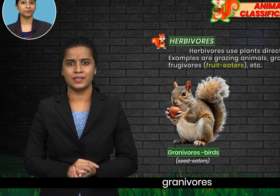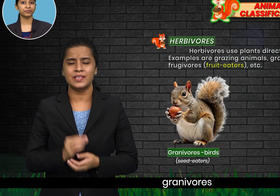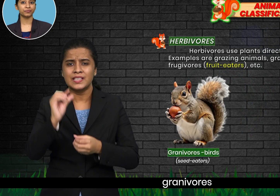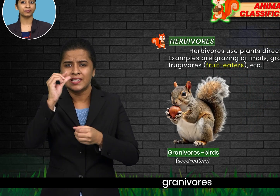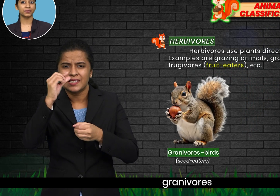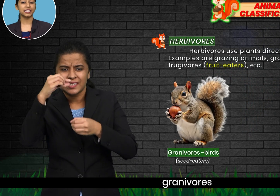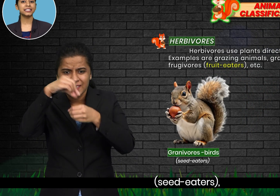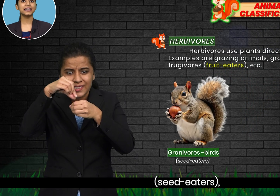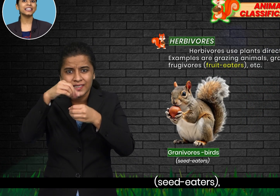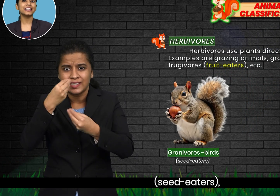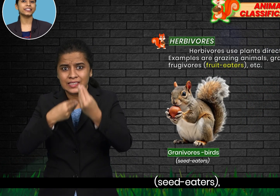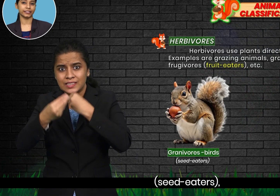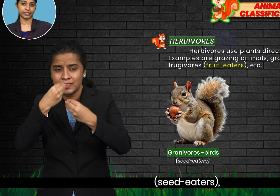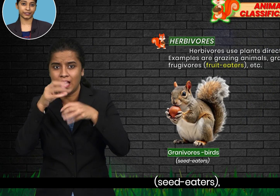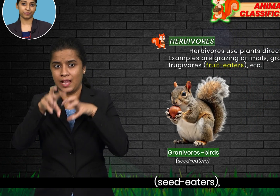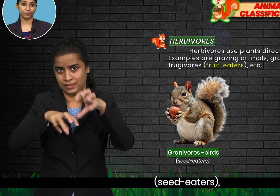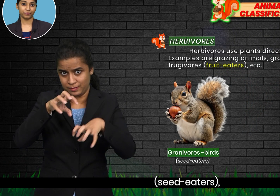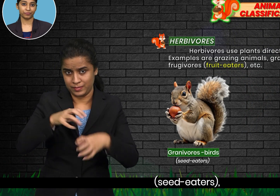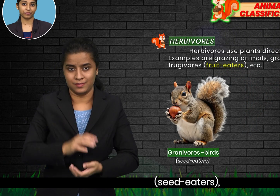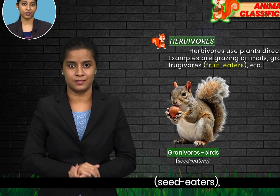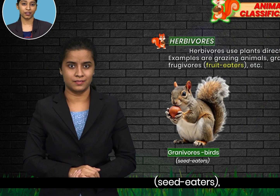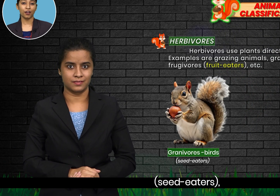granivores, seed eaters,